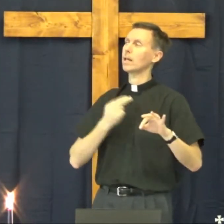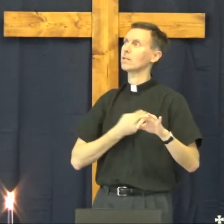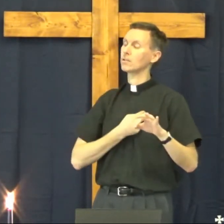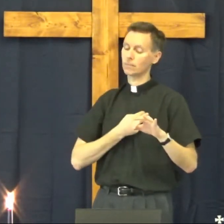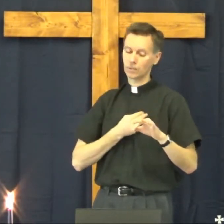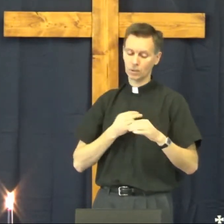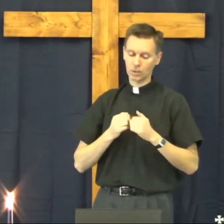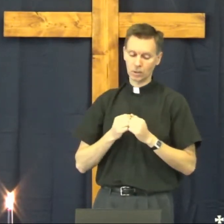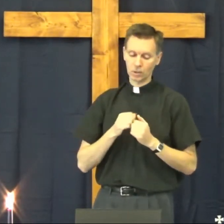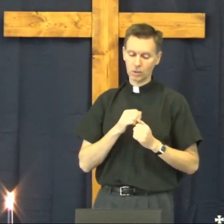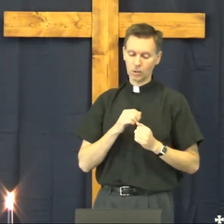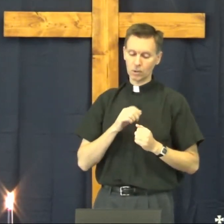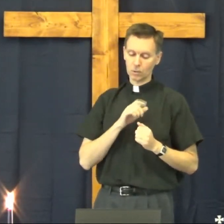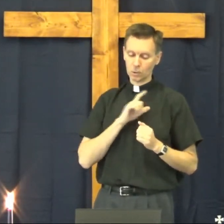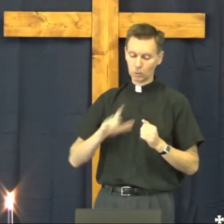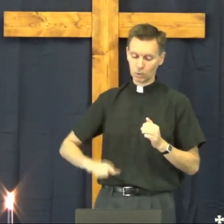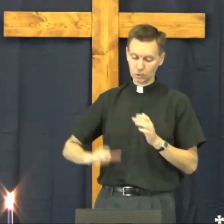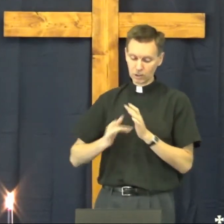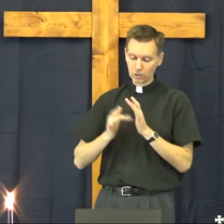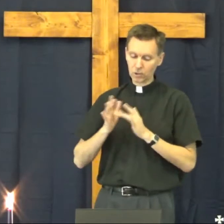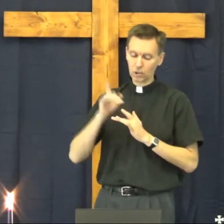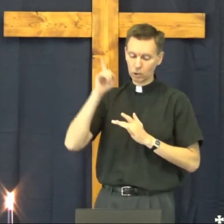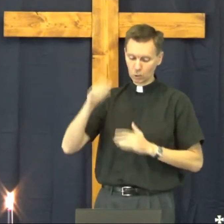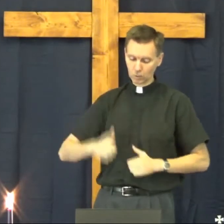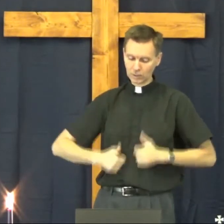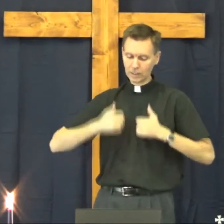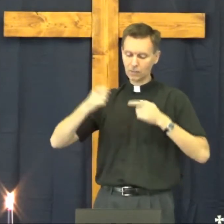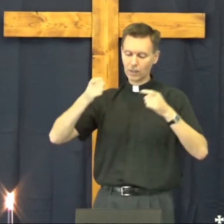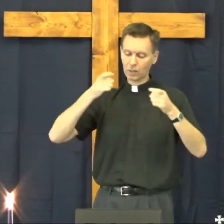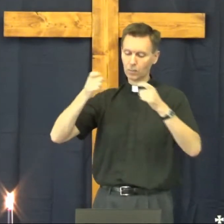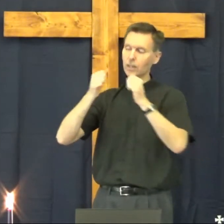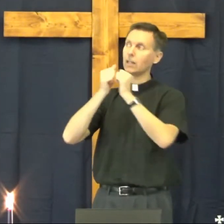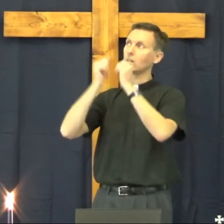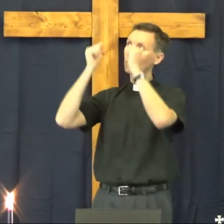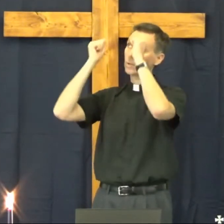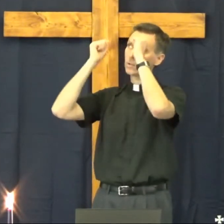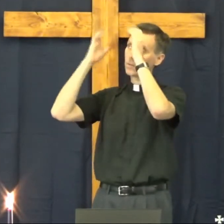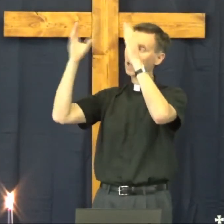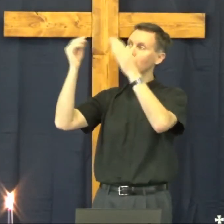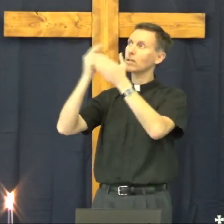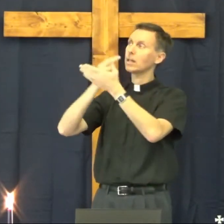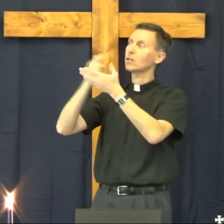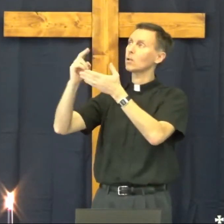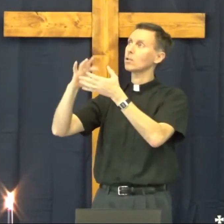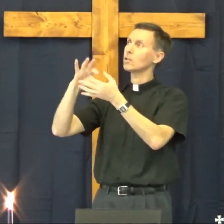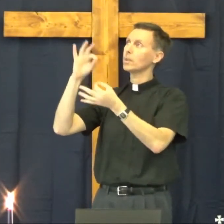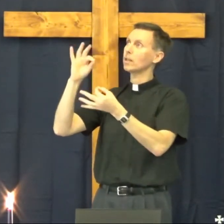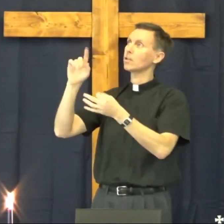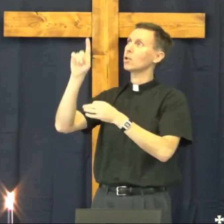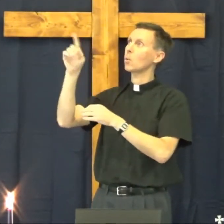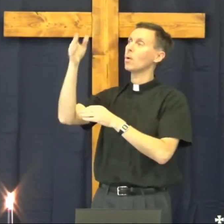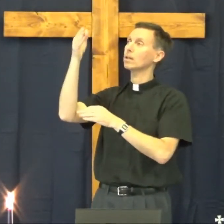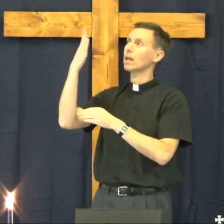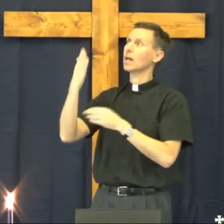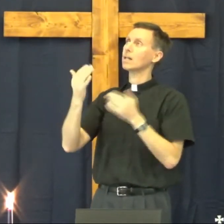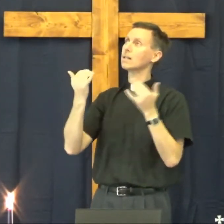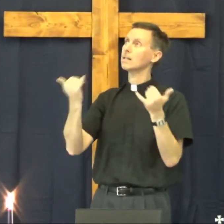us. Lord Jesus, you live and reign with the Father and the Holy Spirit, one God, now